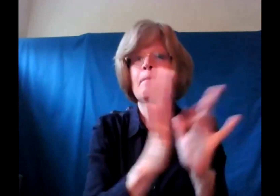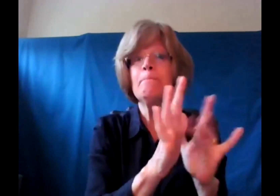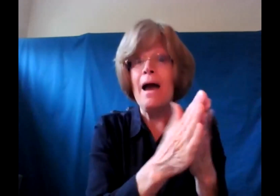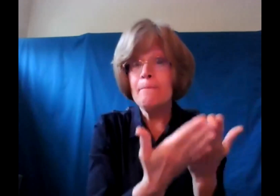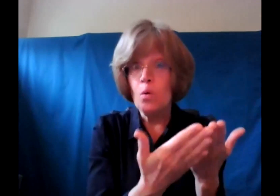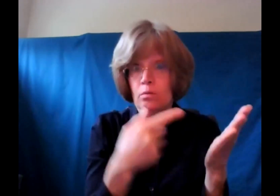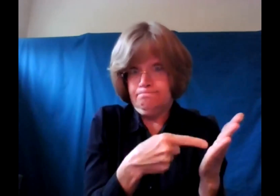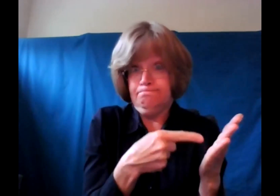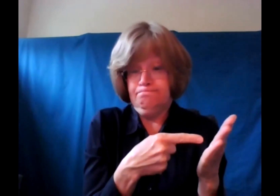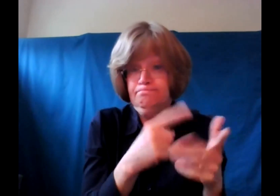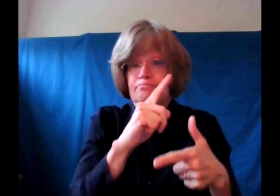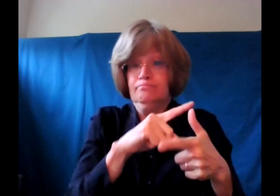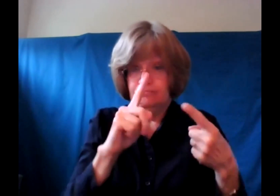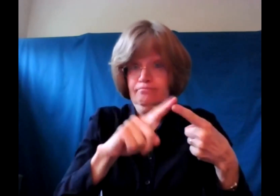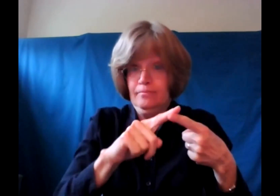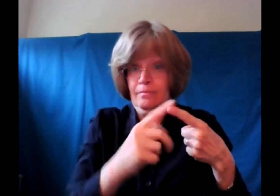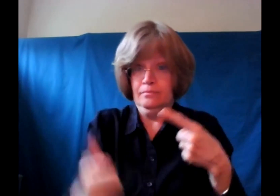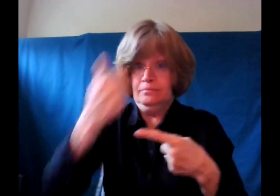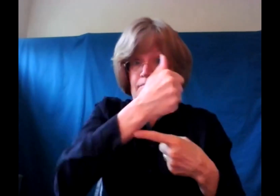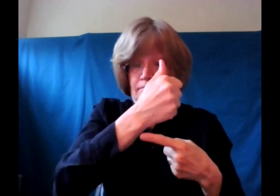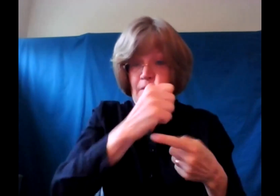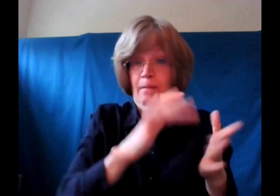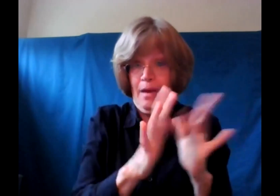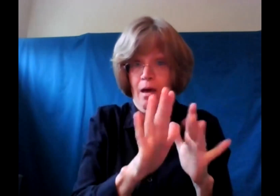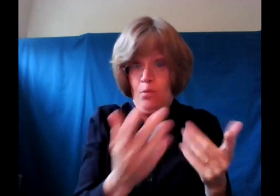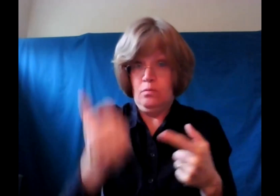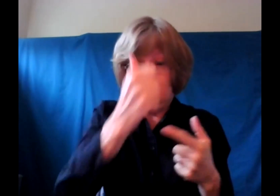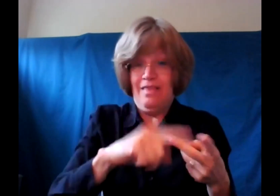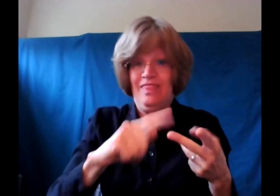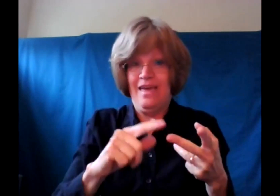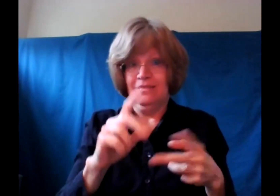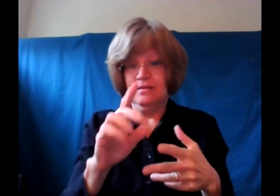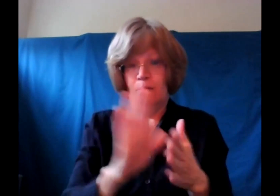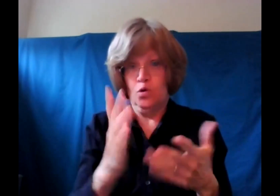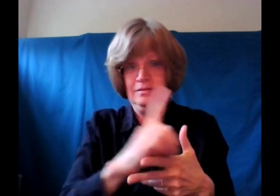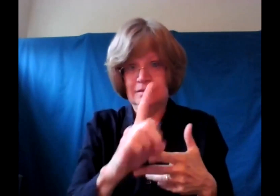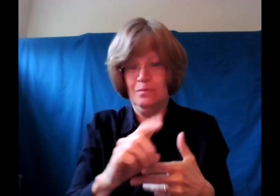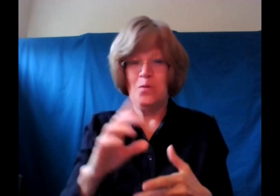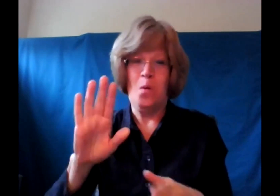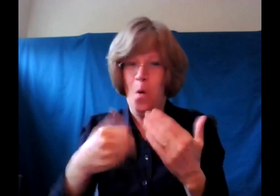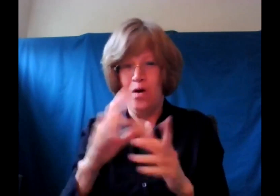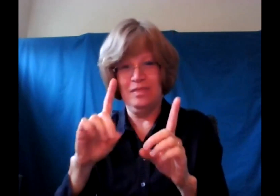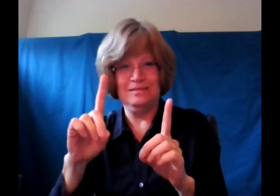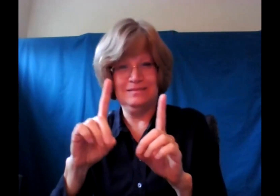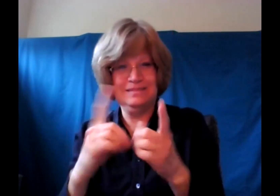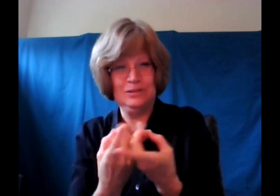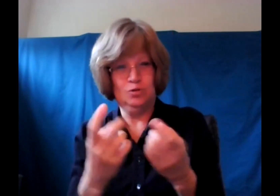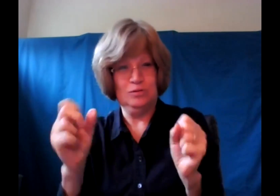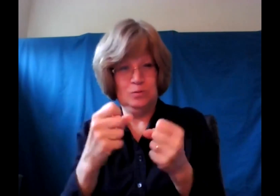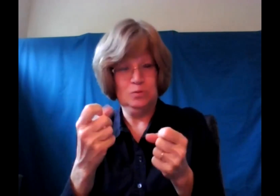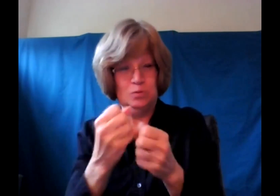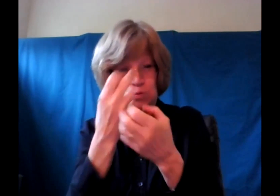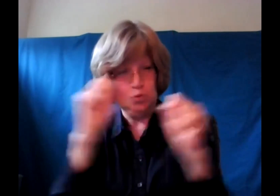Bible, and then the discipline. And all the DS were sitting on the side saying, go, Matt, you